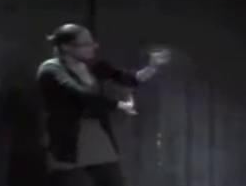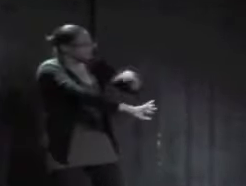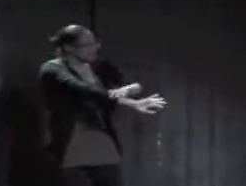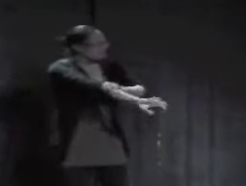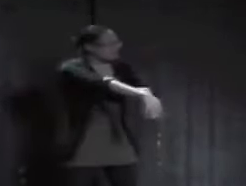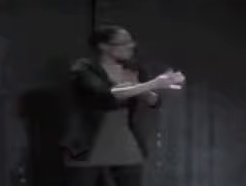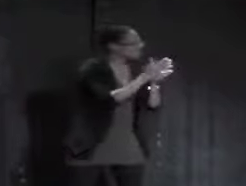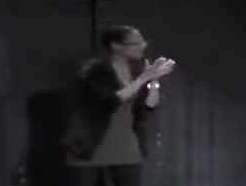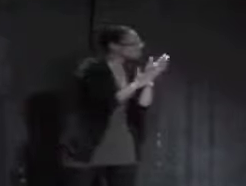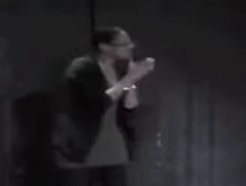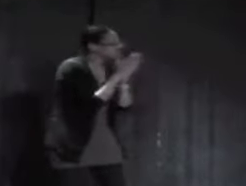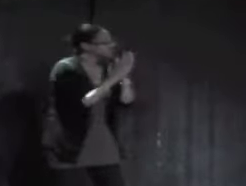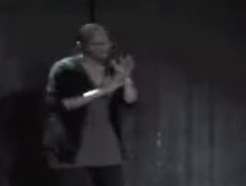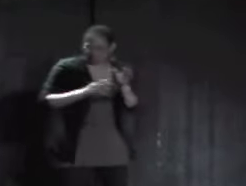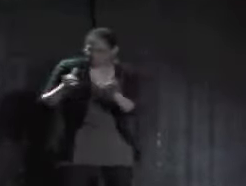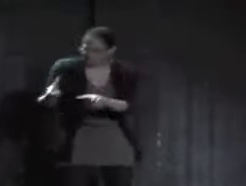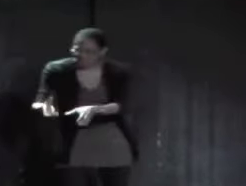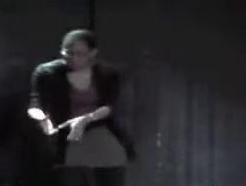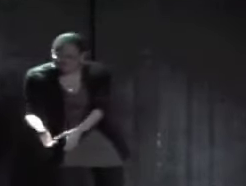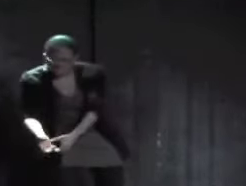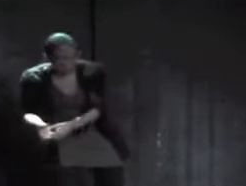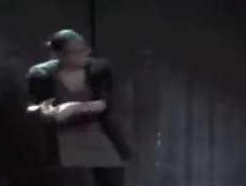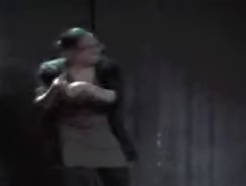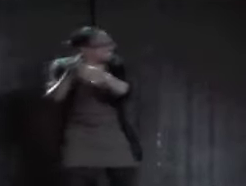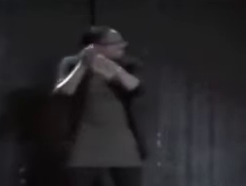Rolls up his sleeves, gets ready, gets his axe,